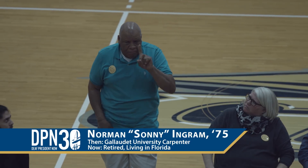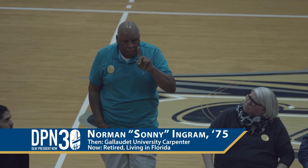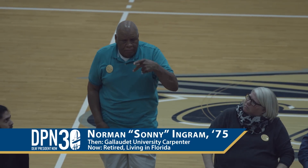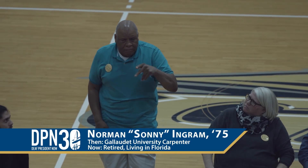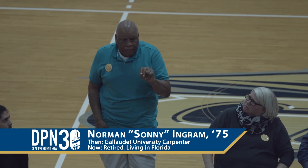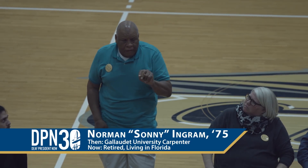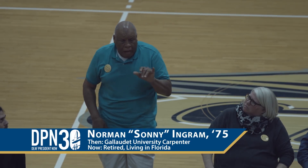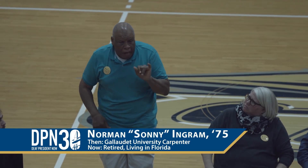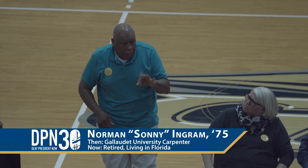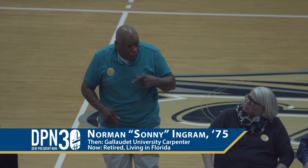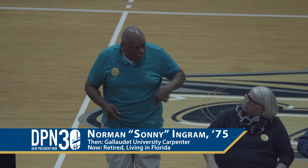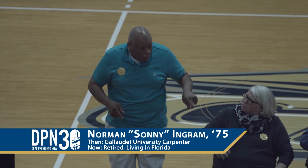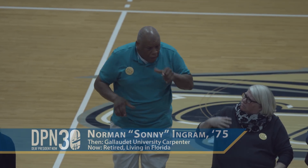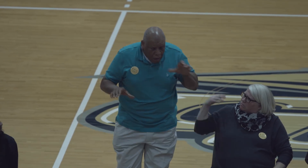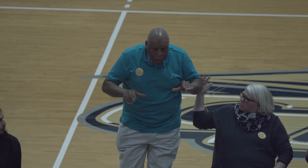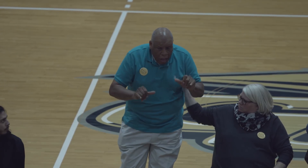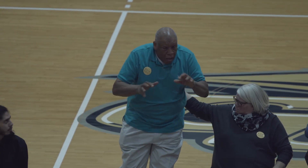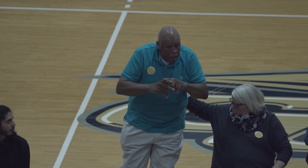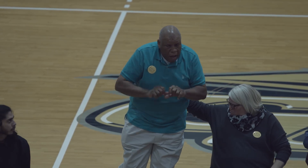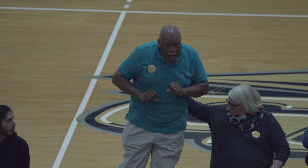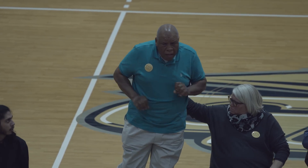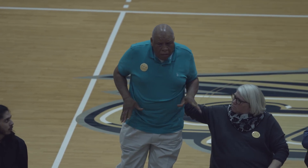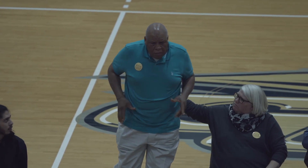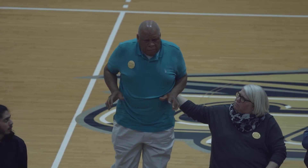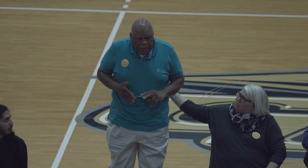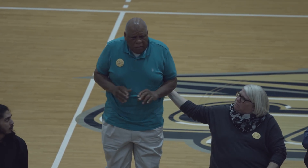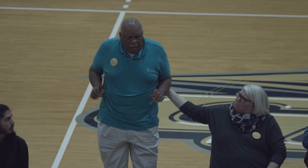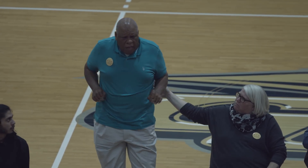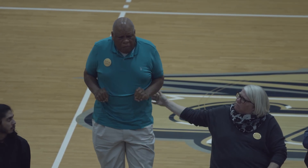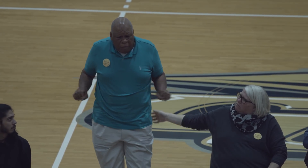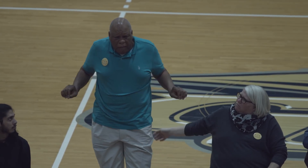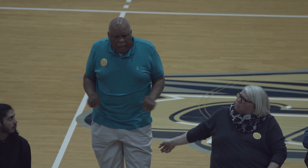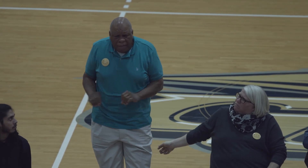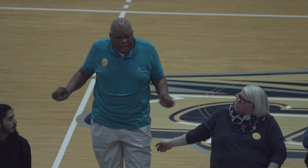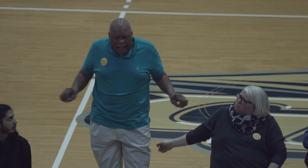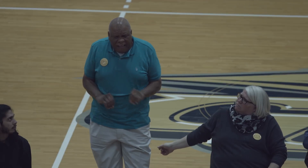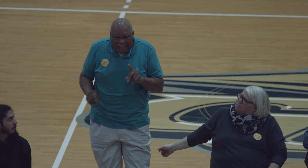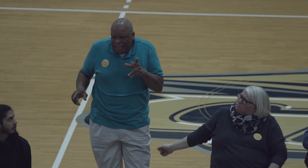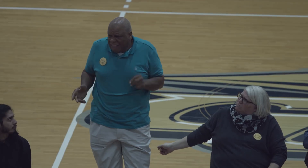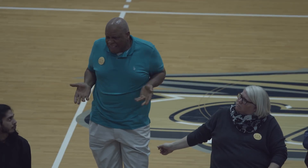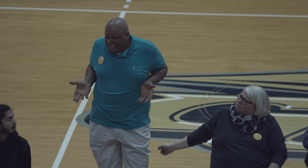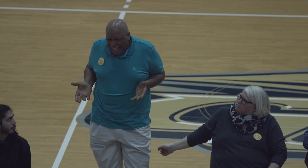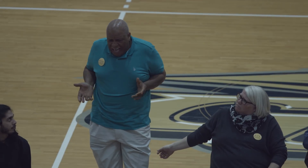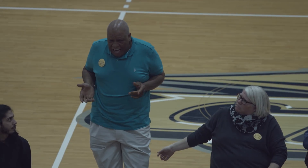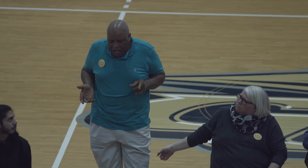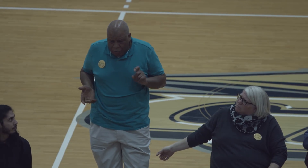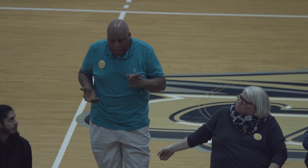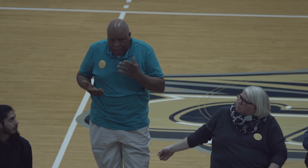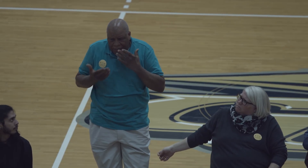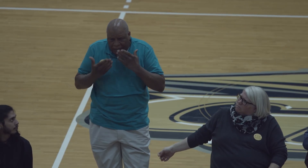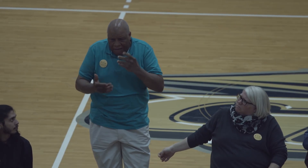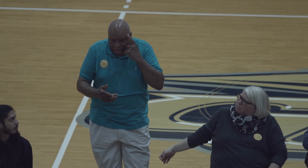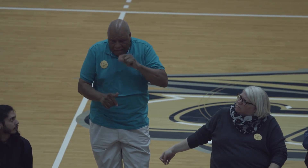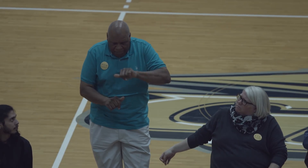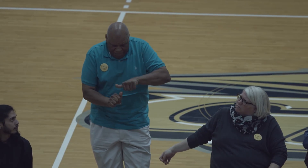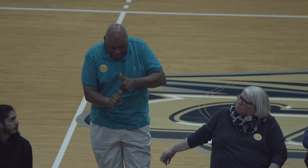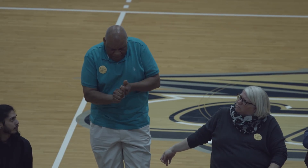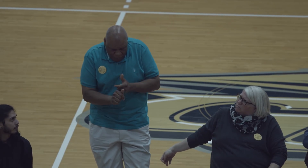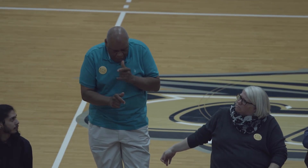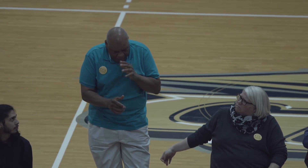I'm seeing a theme, and that is that we were all willing to serve, right? We didn't have